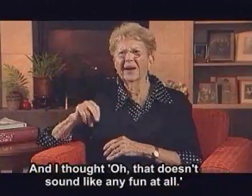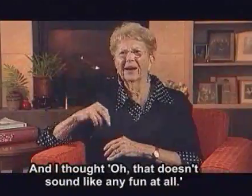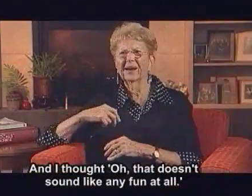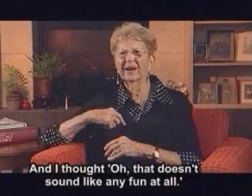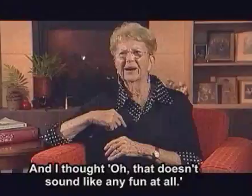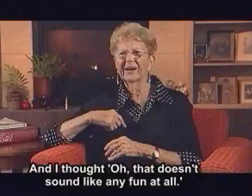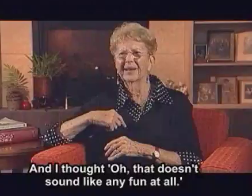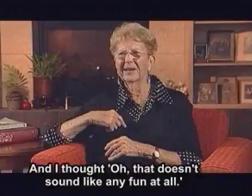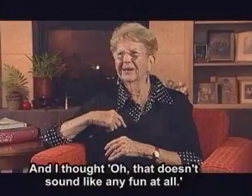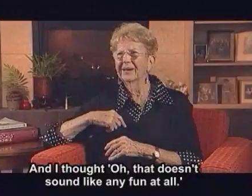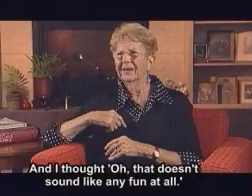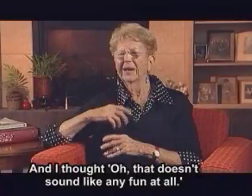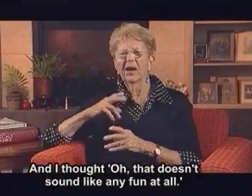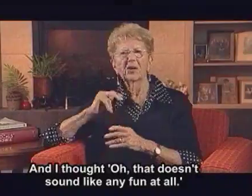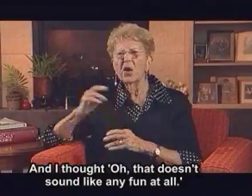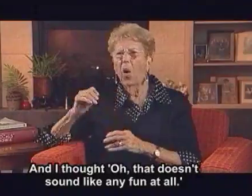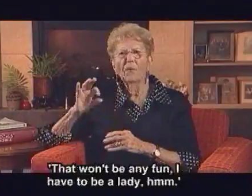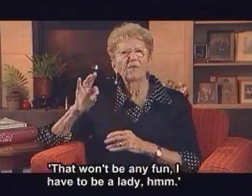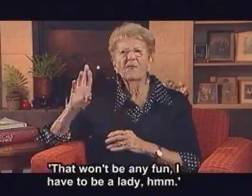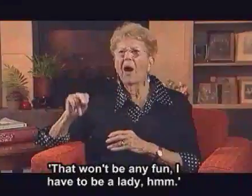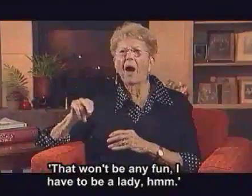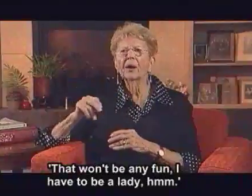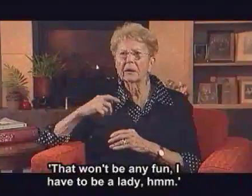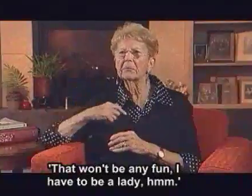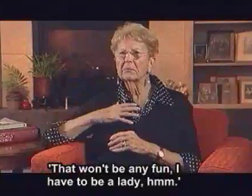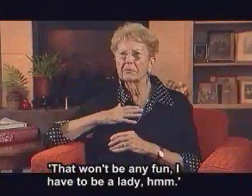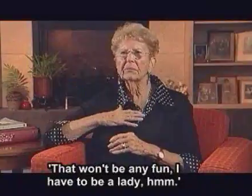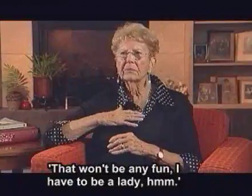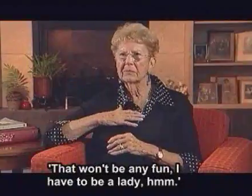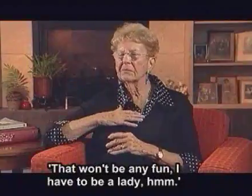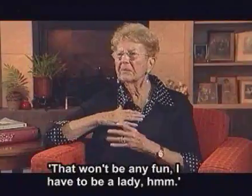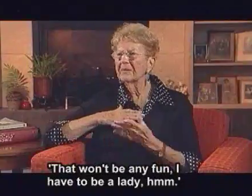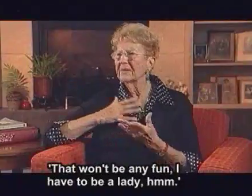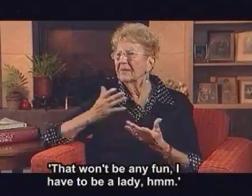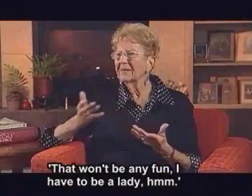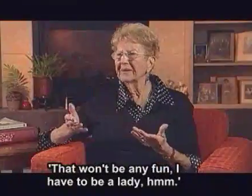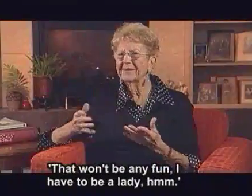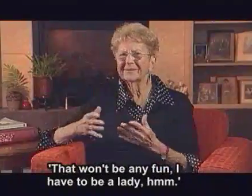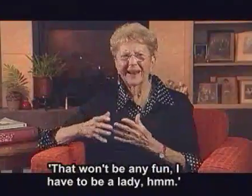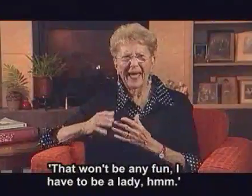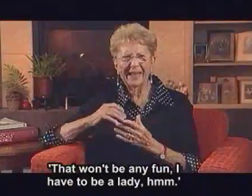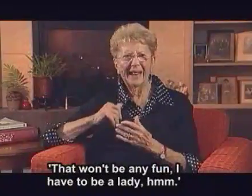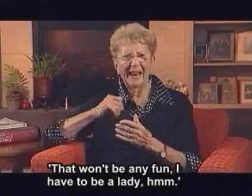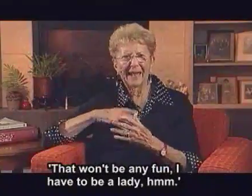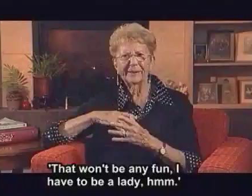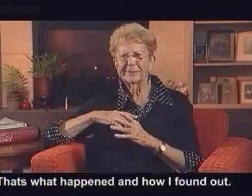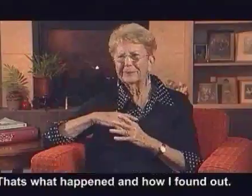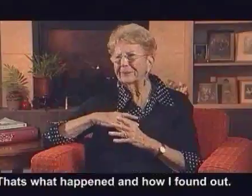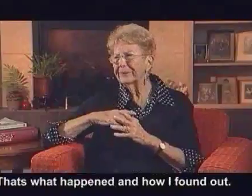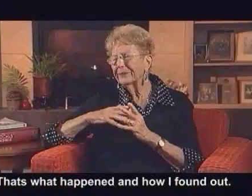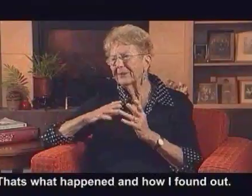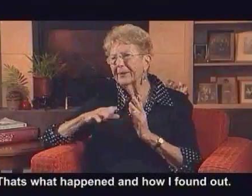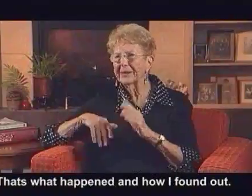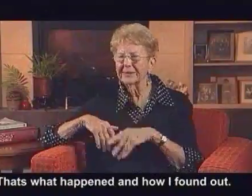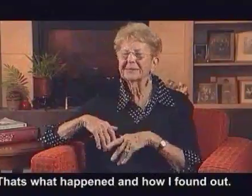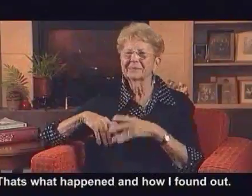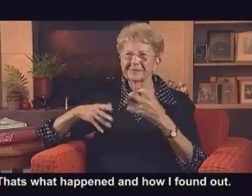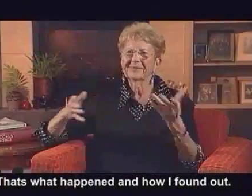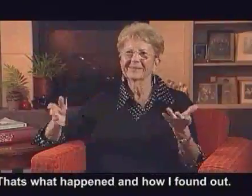that doesn't sound like any fun at all. That won't be any fun. I have to be a lady. But that's what